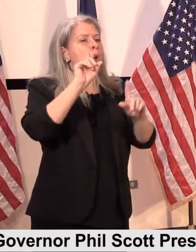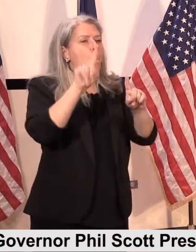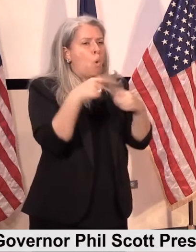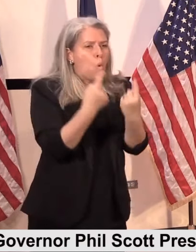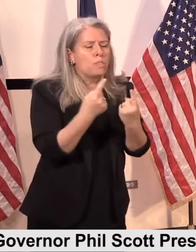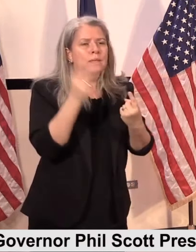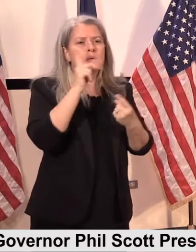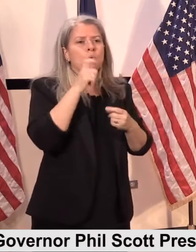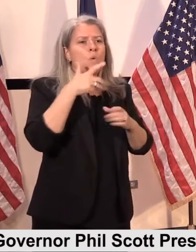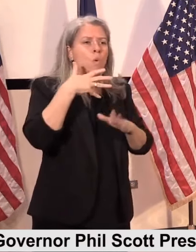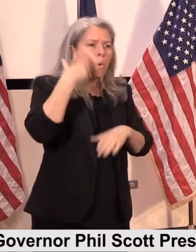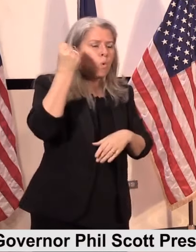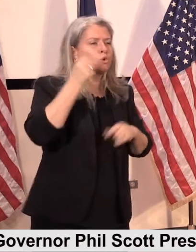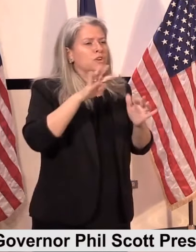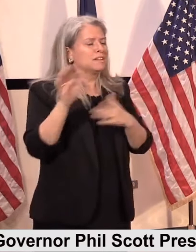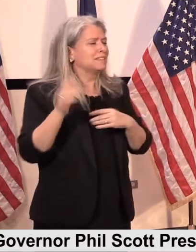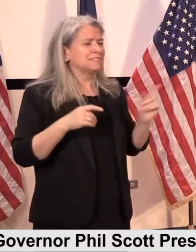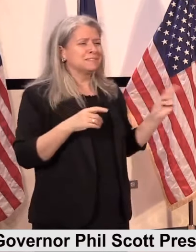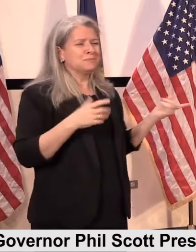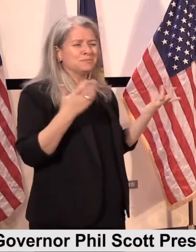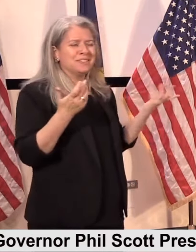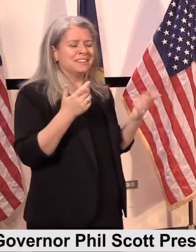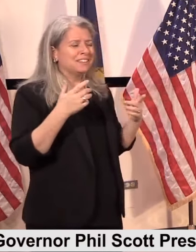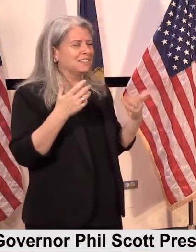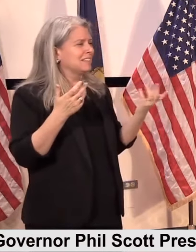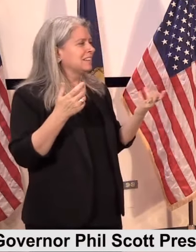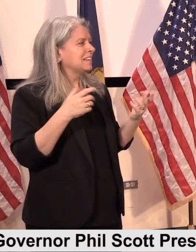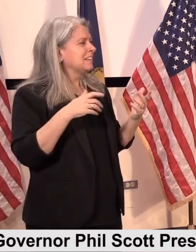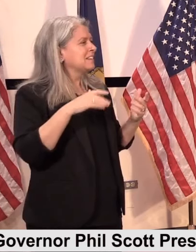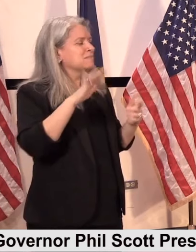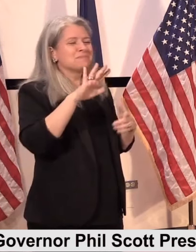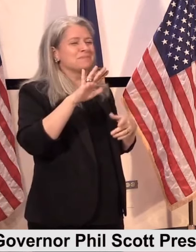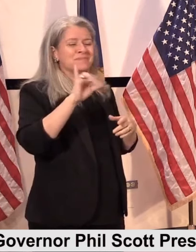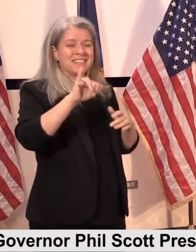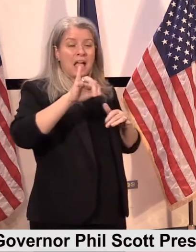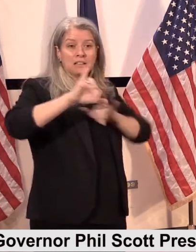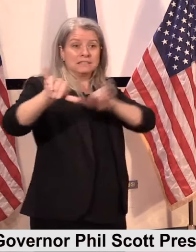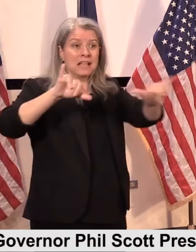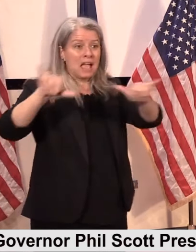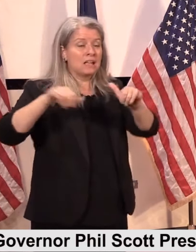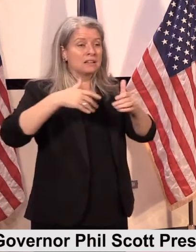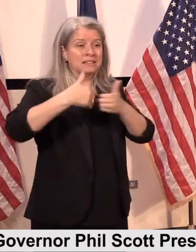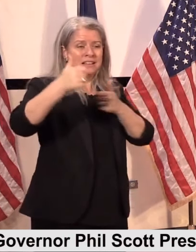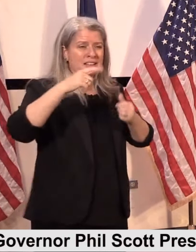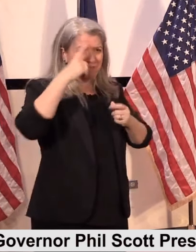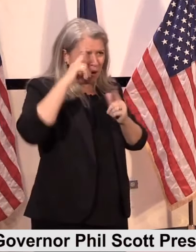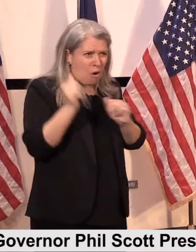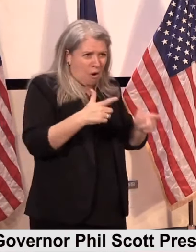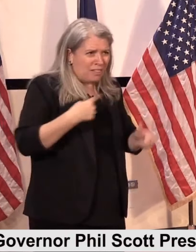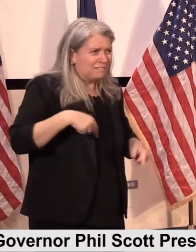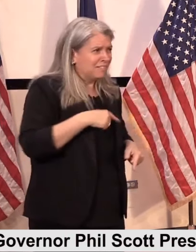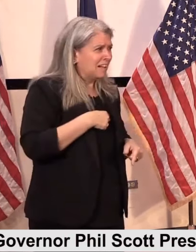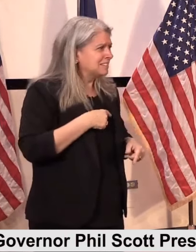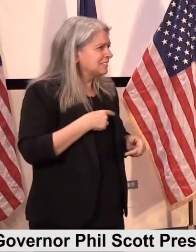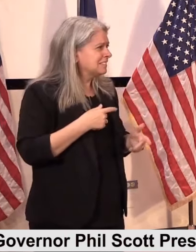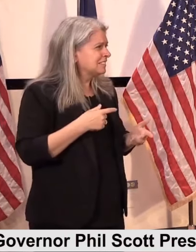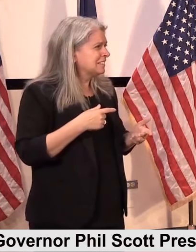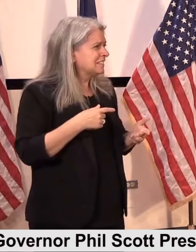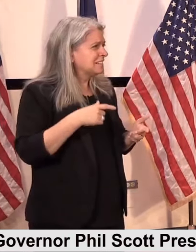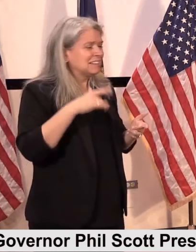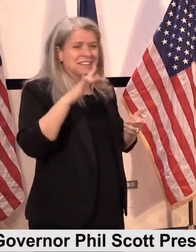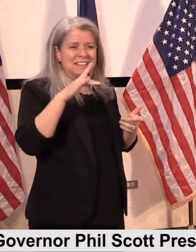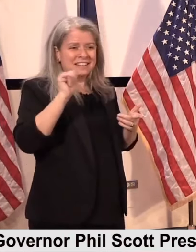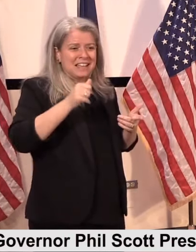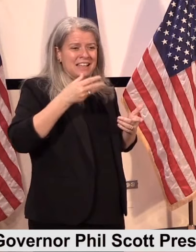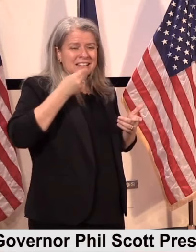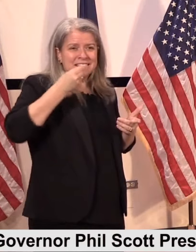people? Well, again, I don't think it's just, you know, the social distancing adheres to all of us. Like, this is transmitted whether